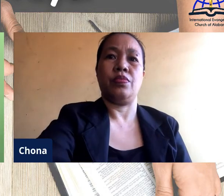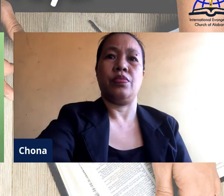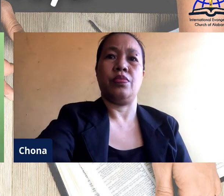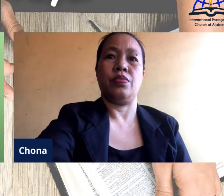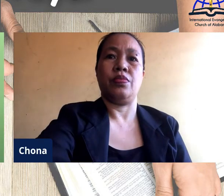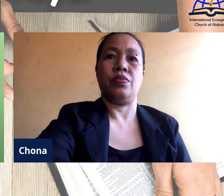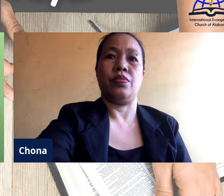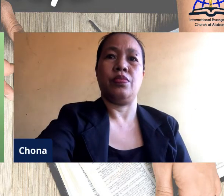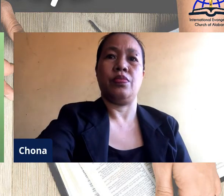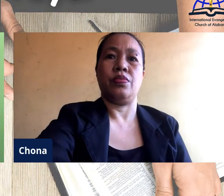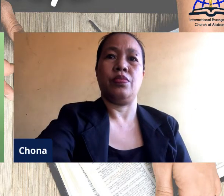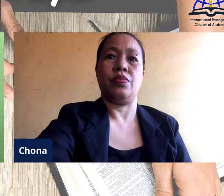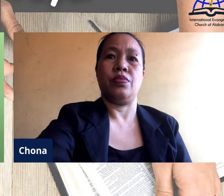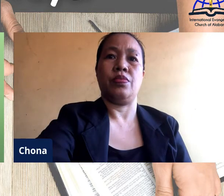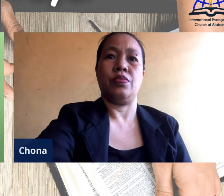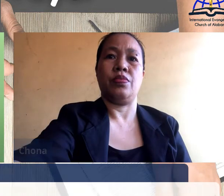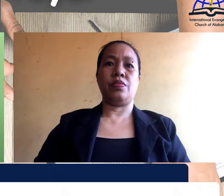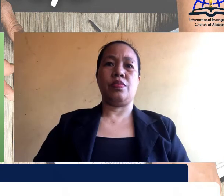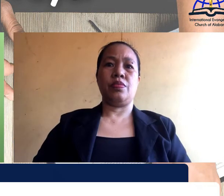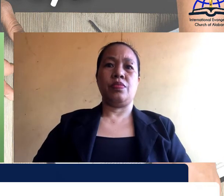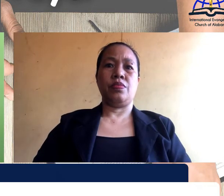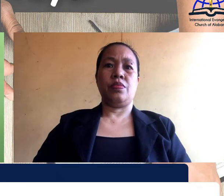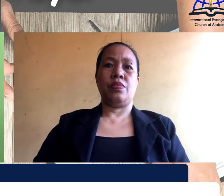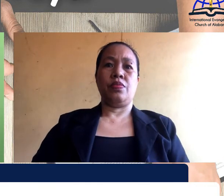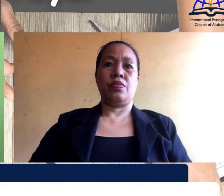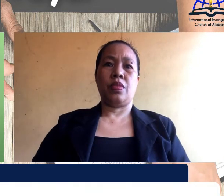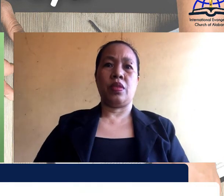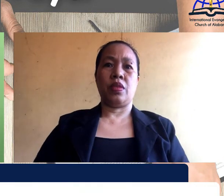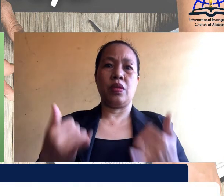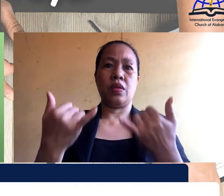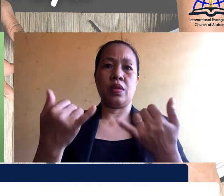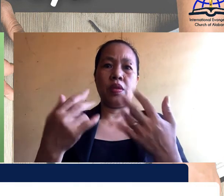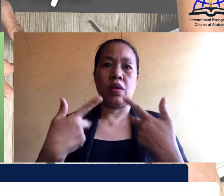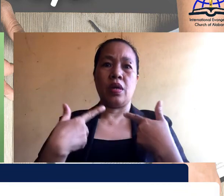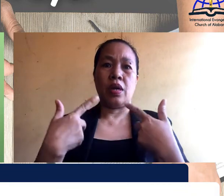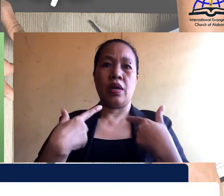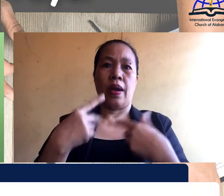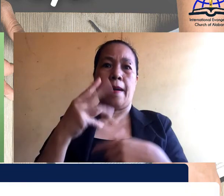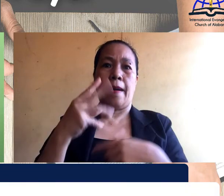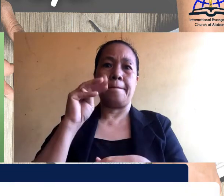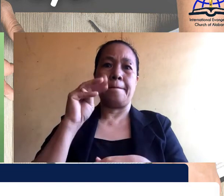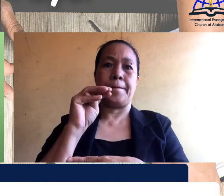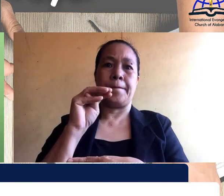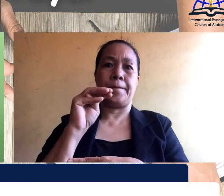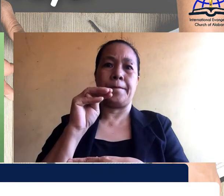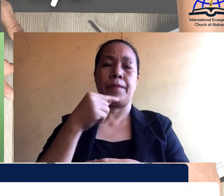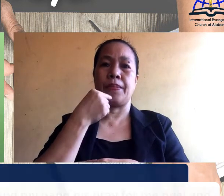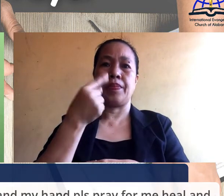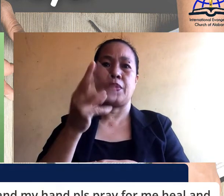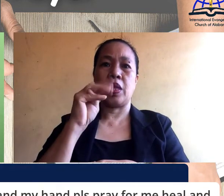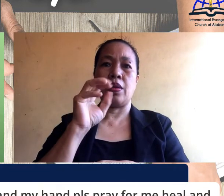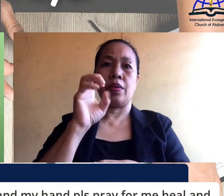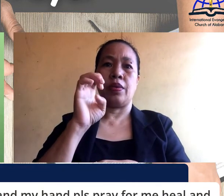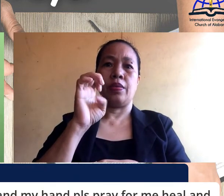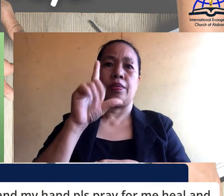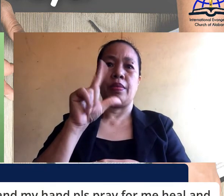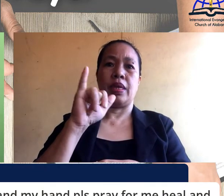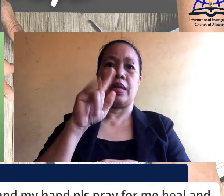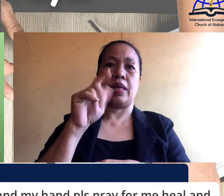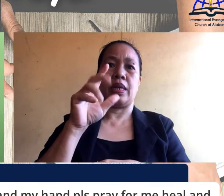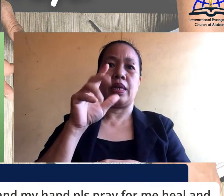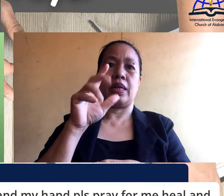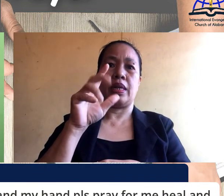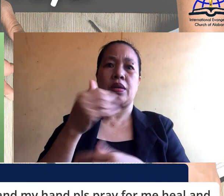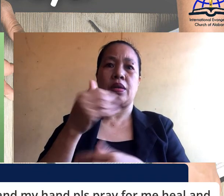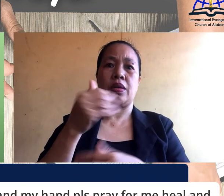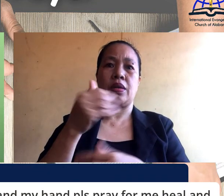Ayan, bumabati po si Melita Martin. Ayan. Good afternoon po. Ayan. Si Lauren ay may